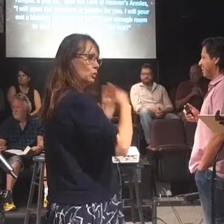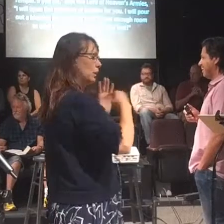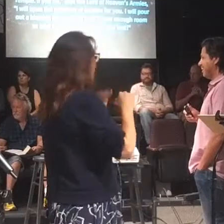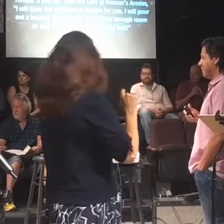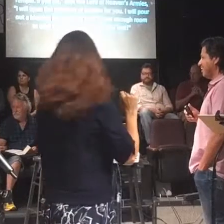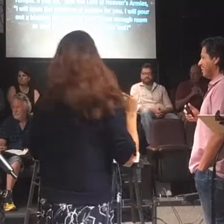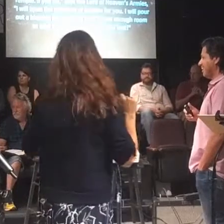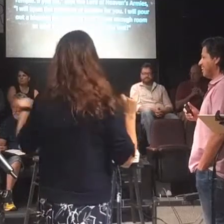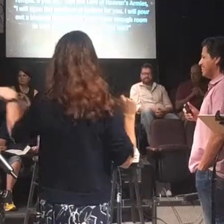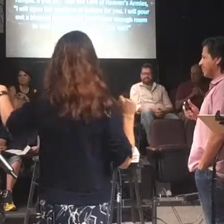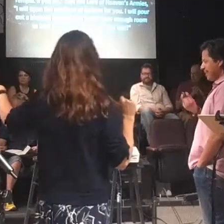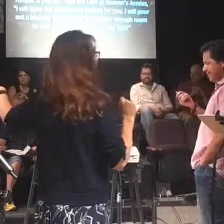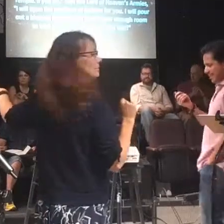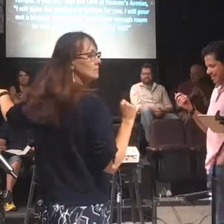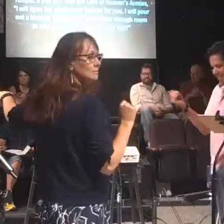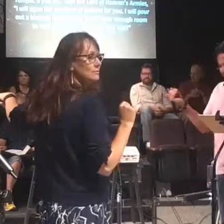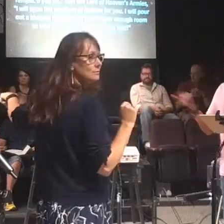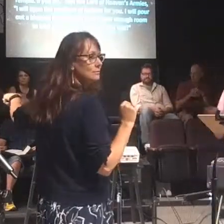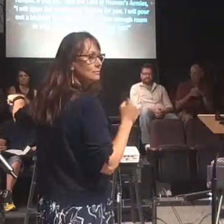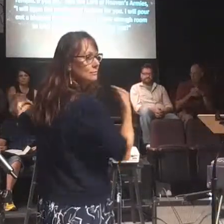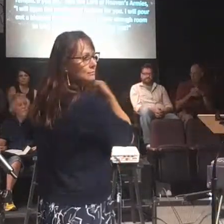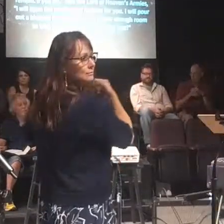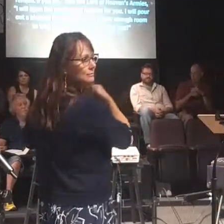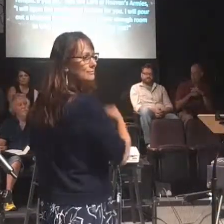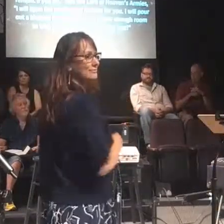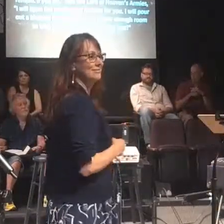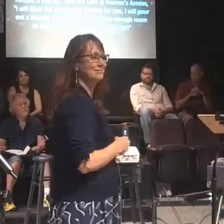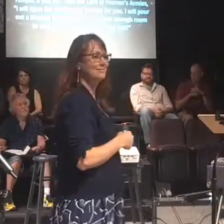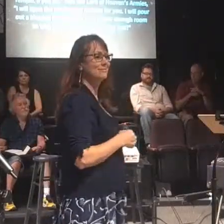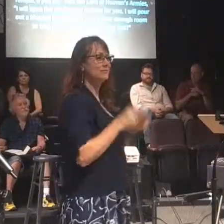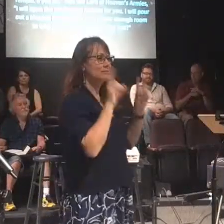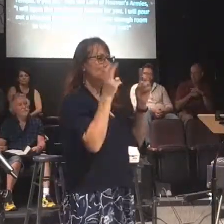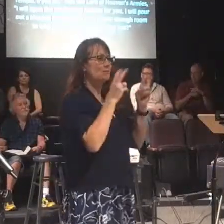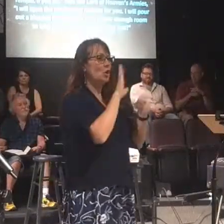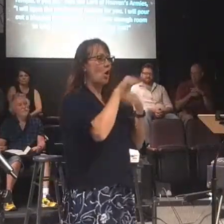Yeah. So in the introduction to that book,